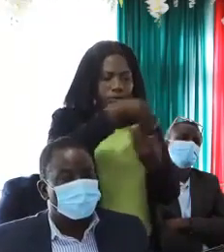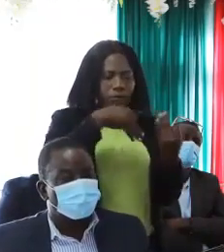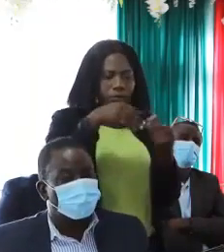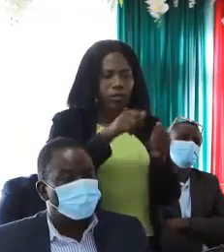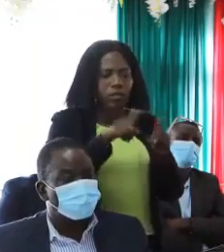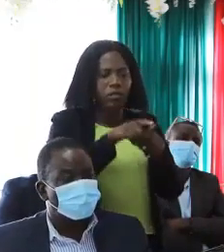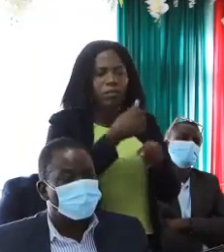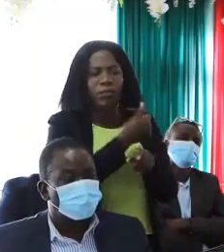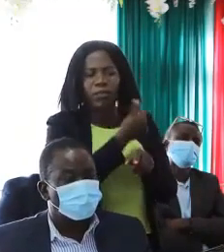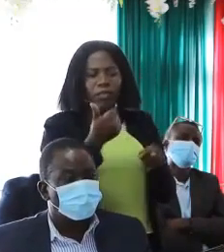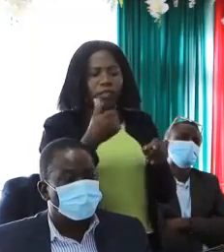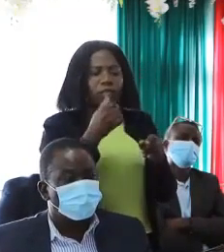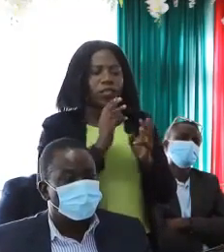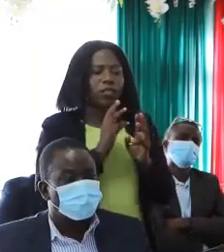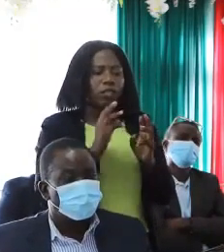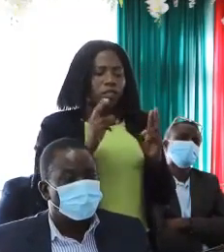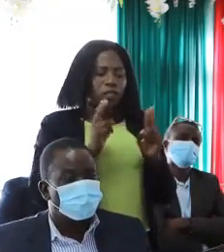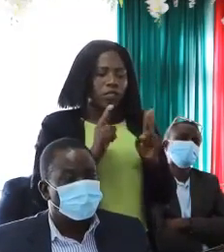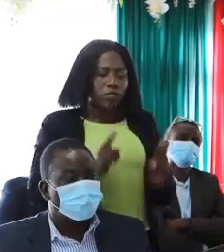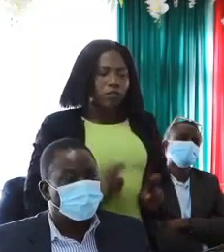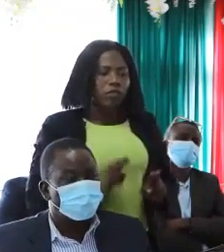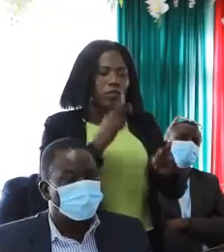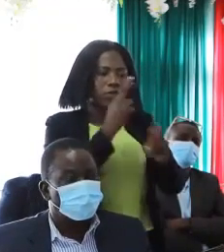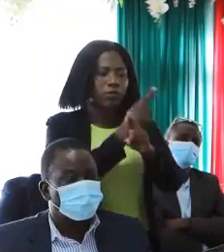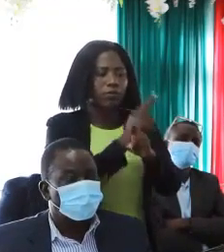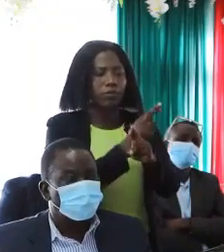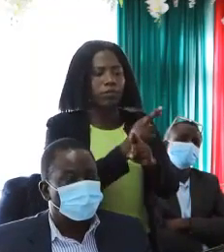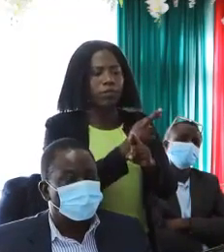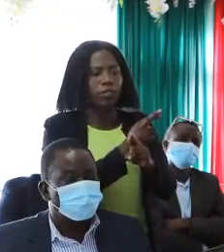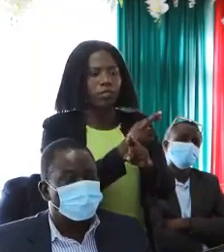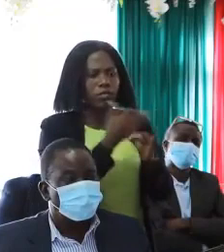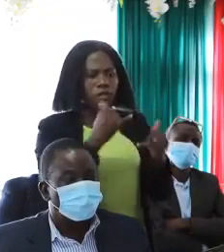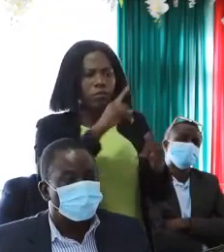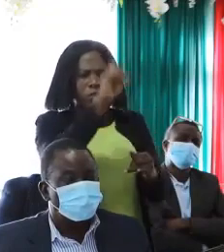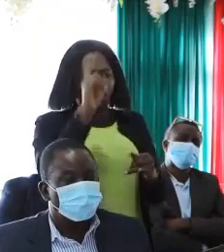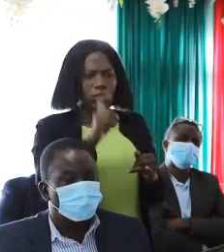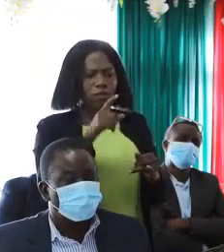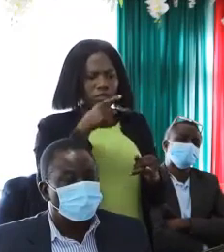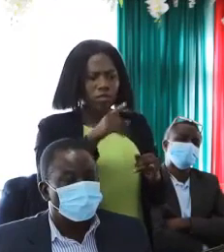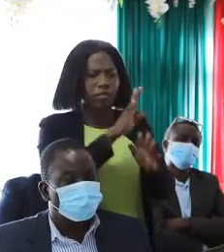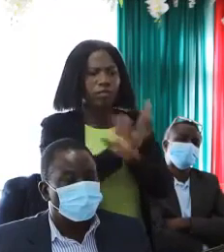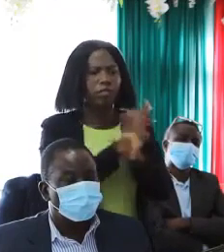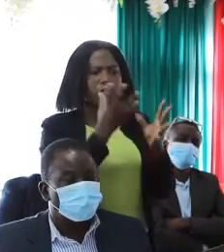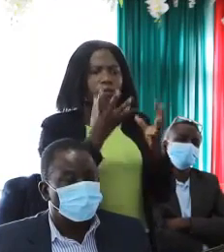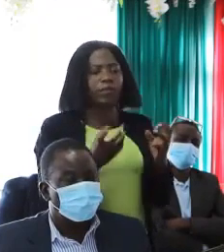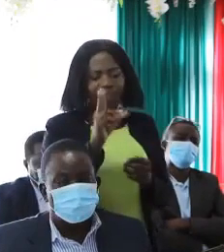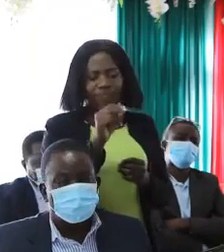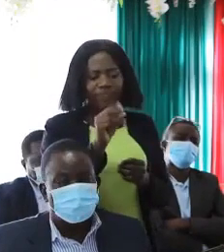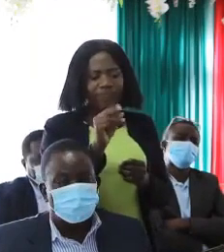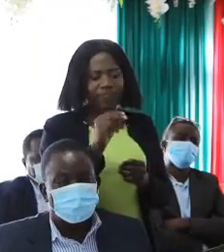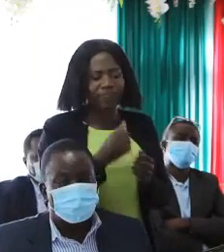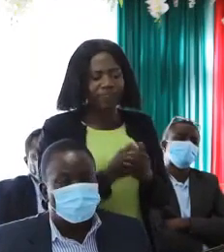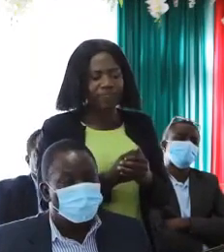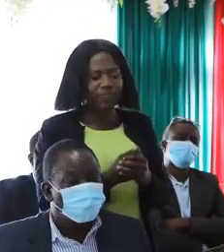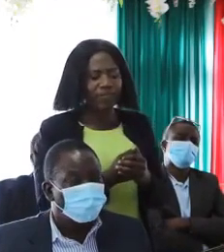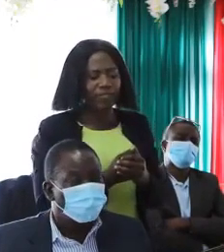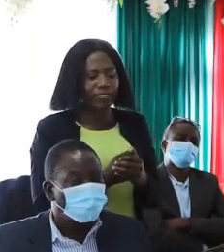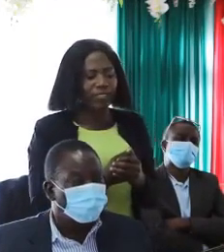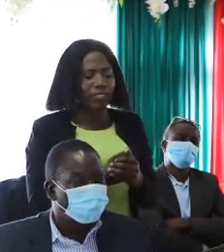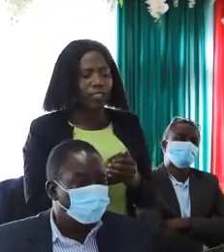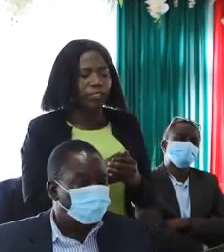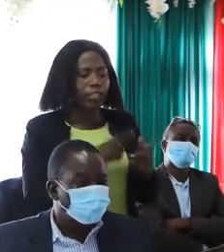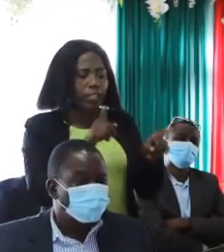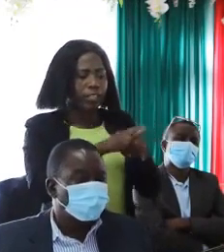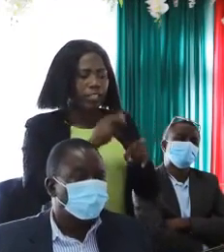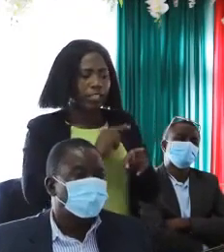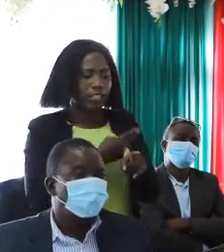and other human rights. I ask again, is this the Zambia we want? No. It is also a known